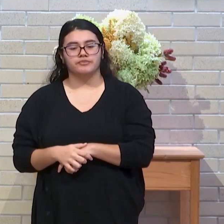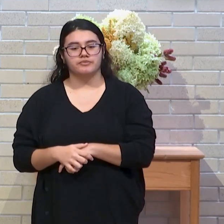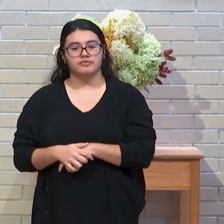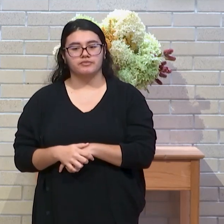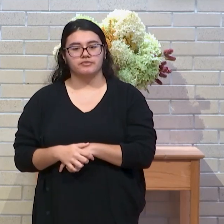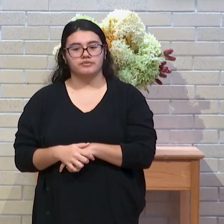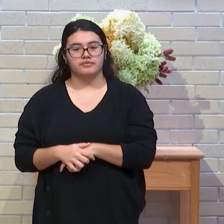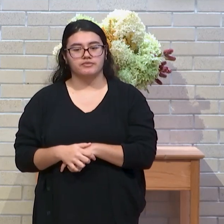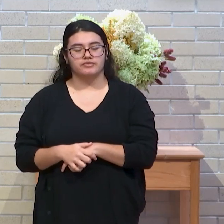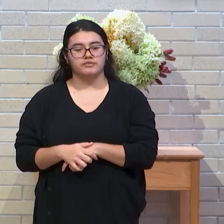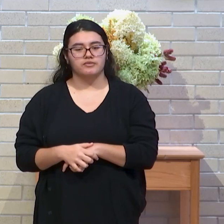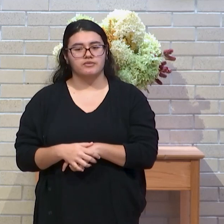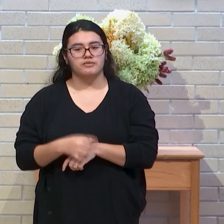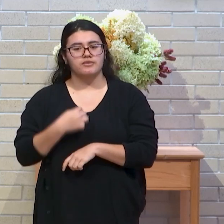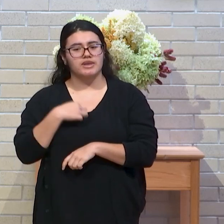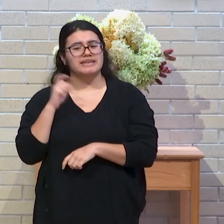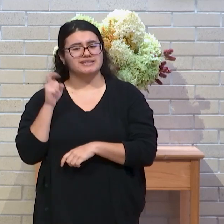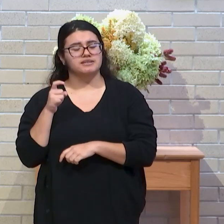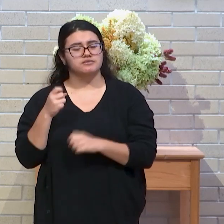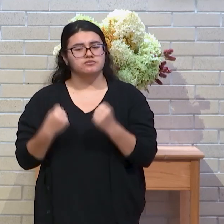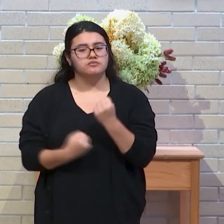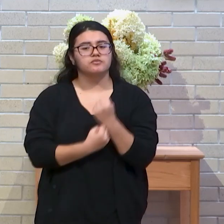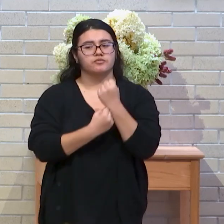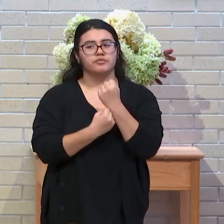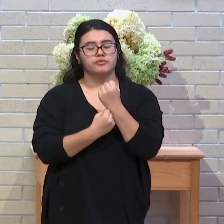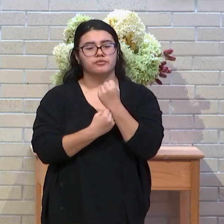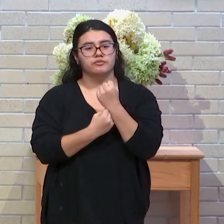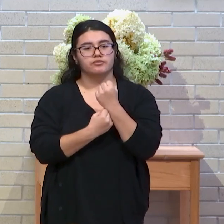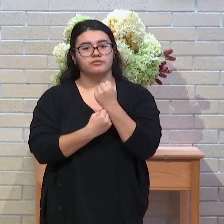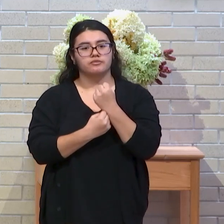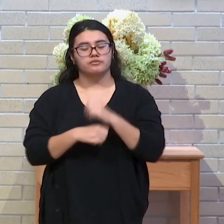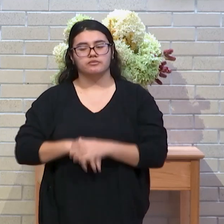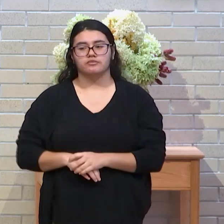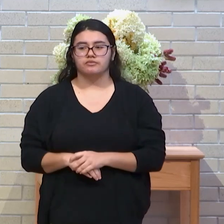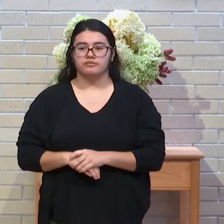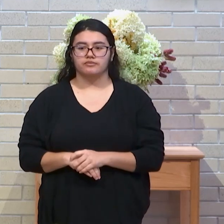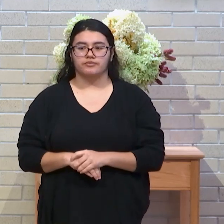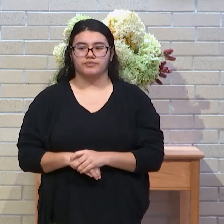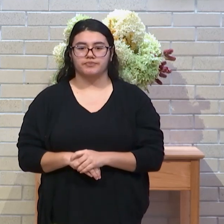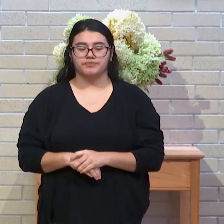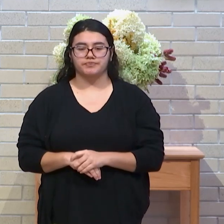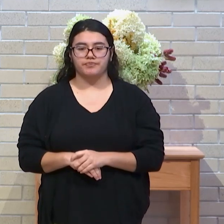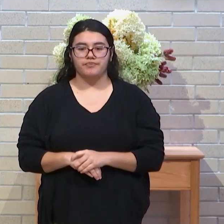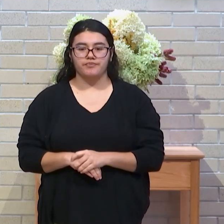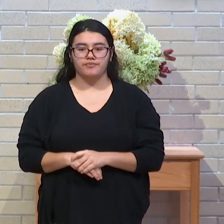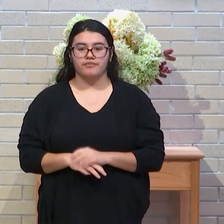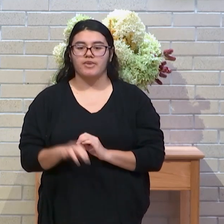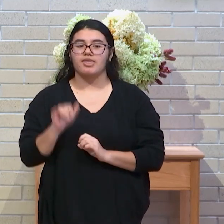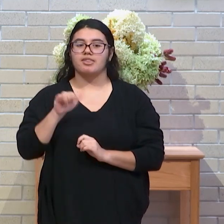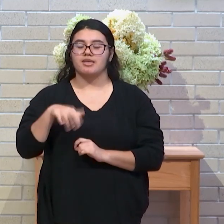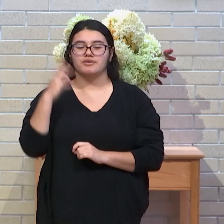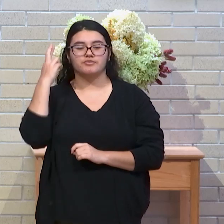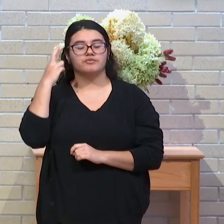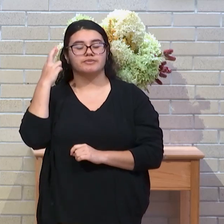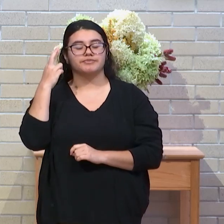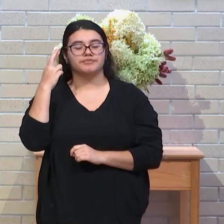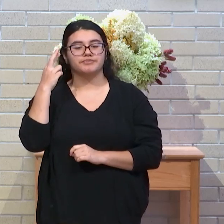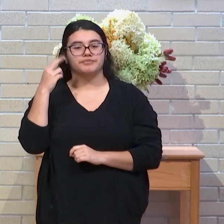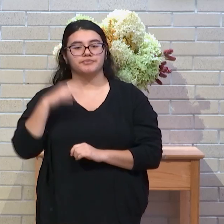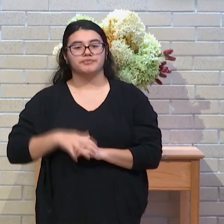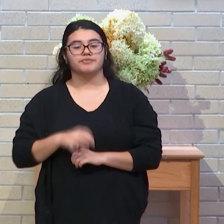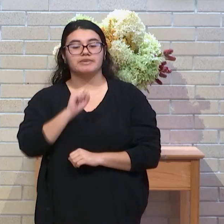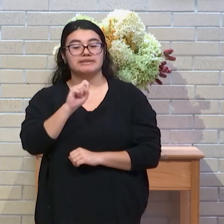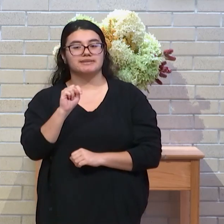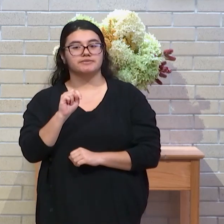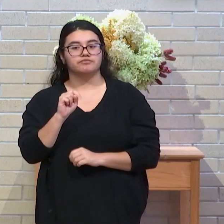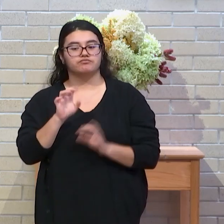warm, quiet, steady presence to guide me the rest of the way. This is one of the reasons SST matters. I had only known